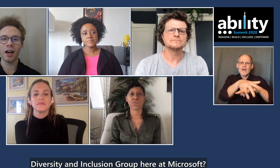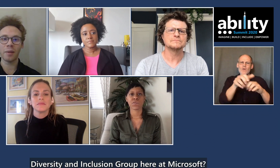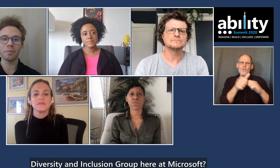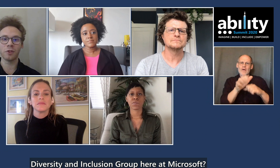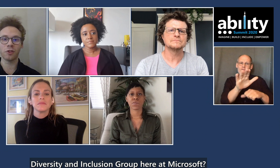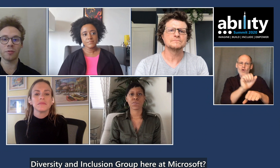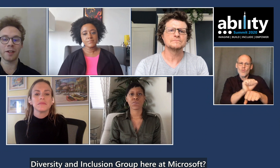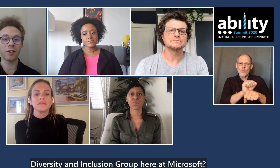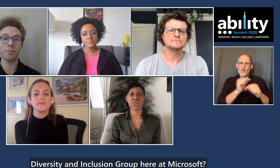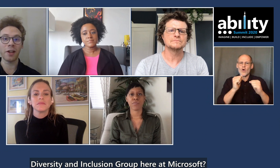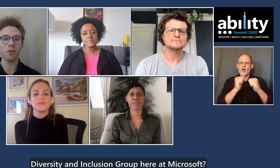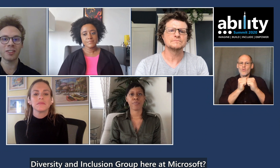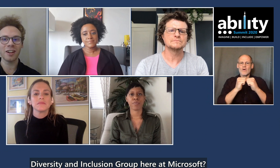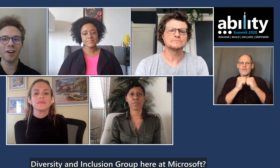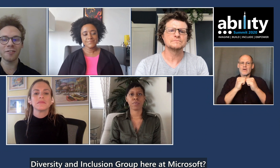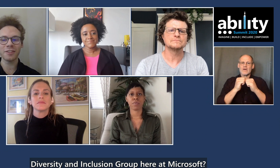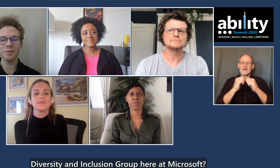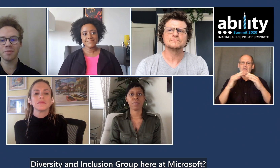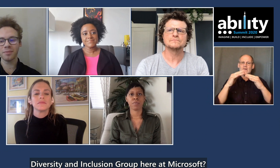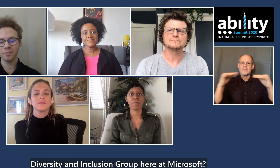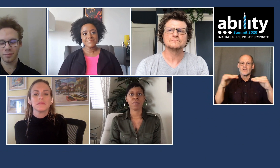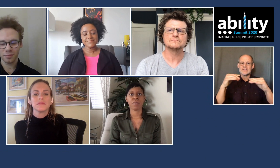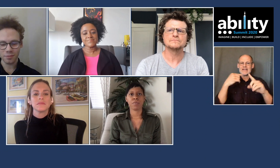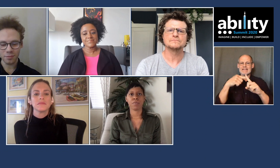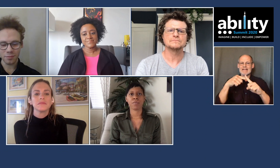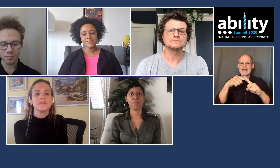inclusion group here at Microsoft?